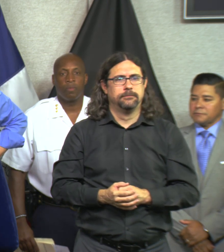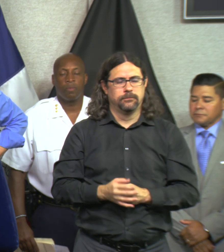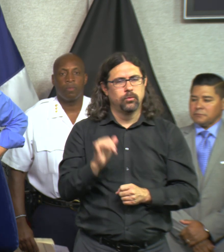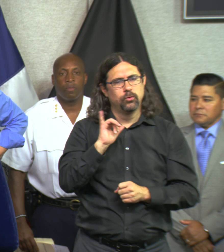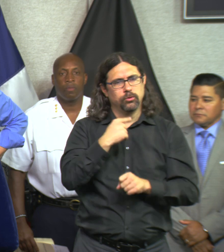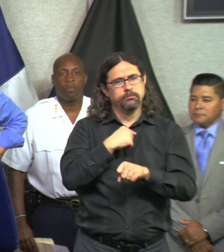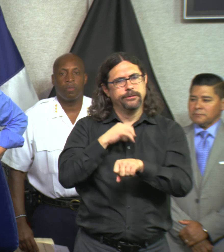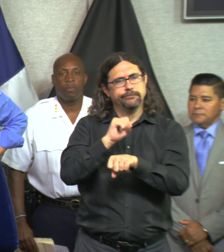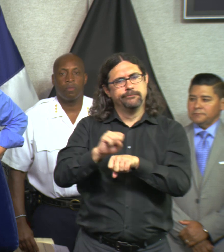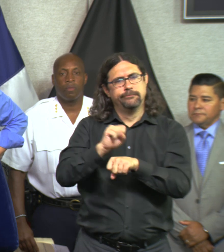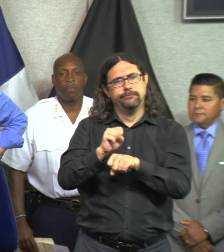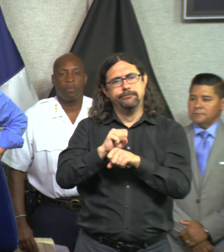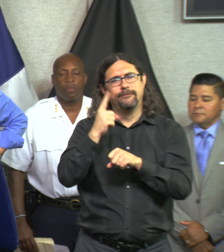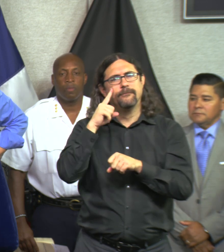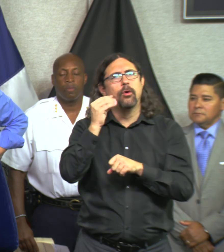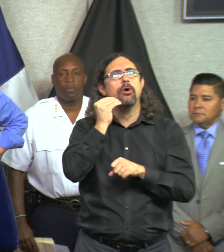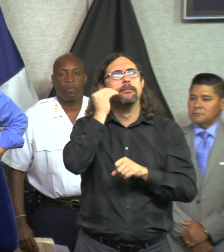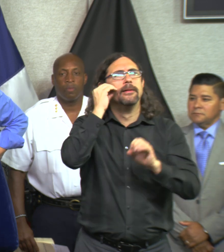safe and cool.